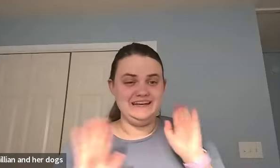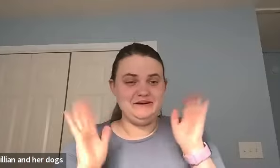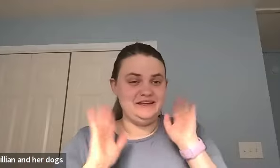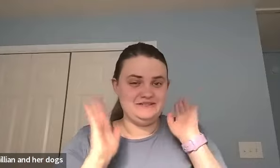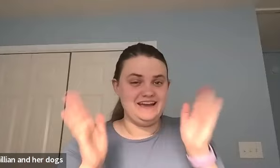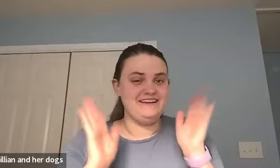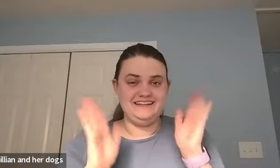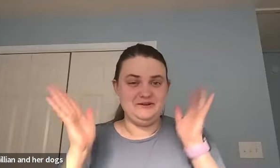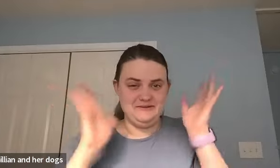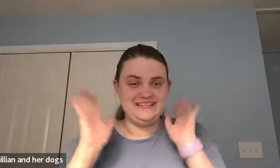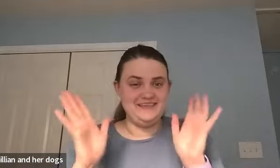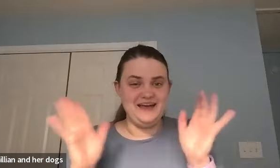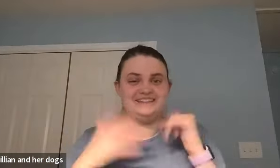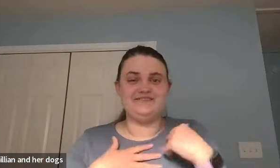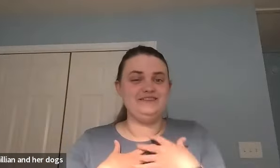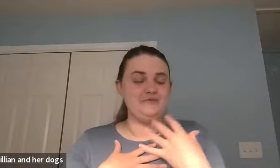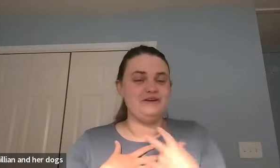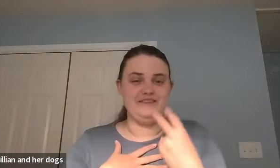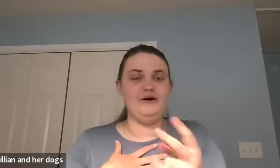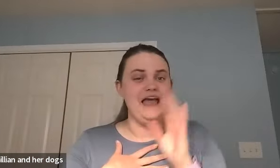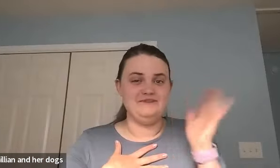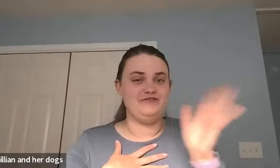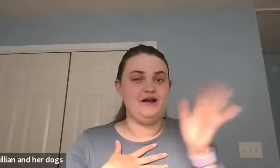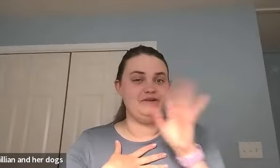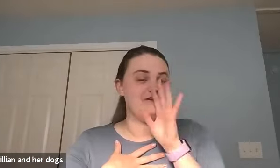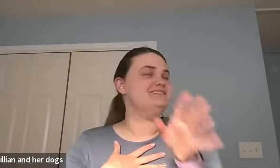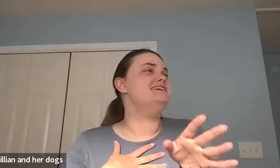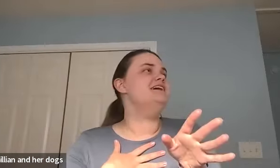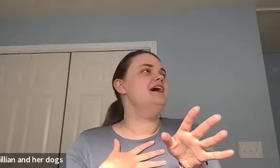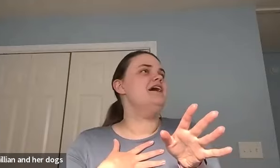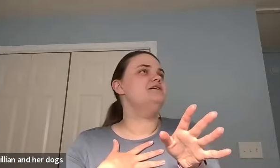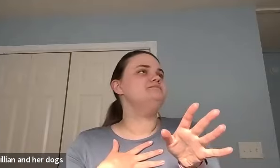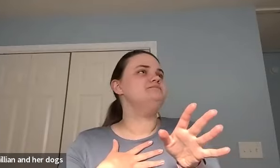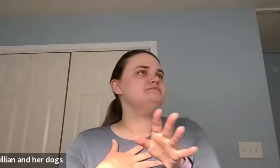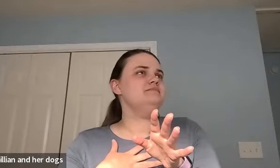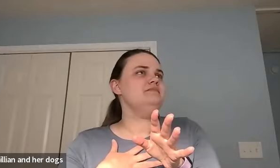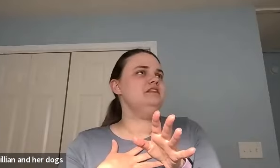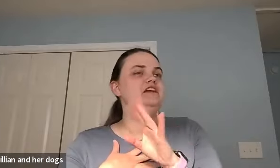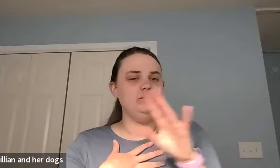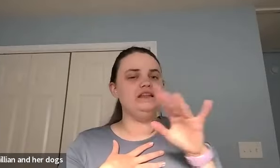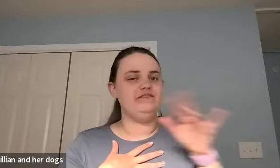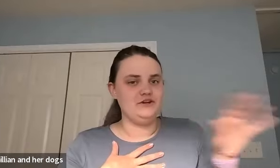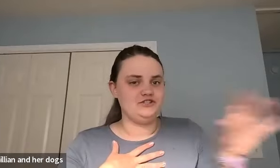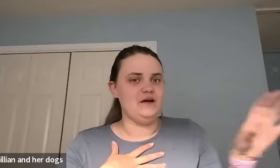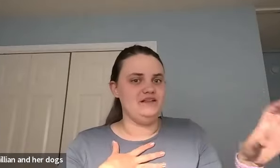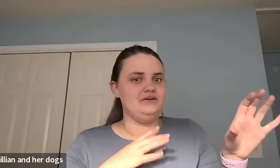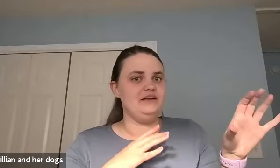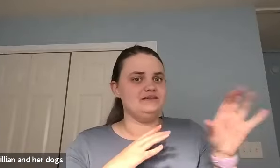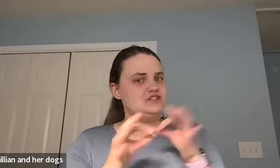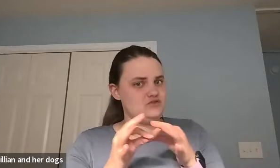anybody who's Italian to hear me say that because I feel like they'll hate me for how I pronounced it. Then you would like finger spell it and describe